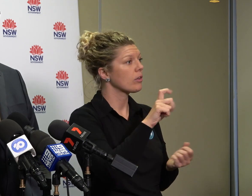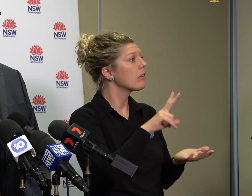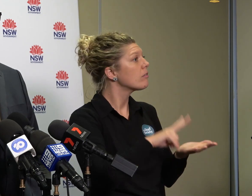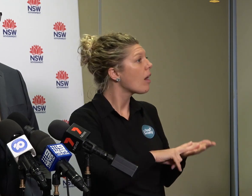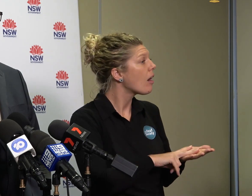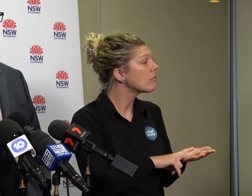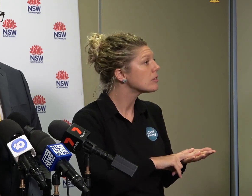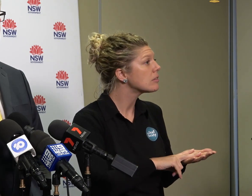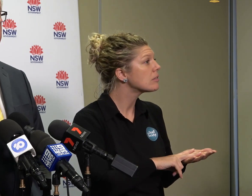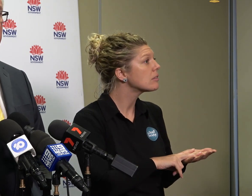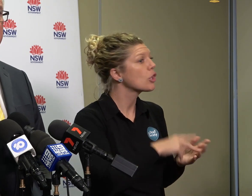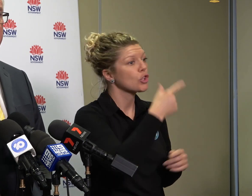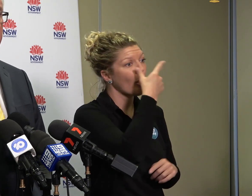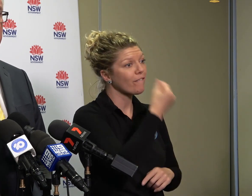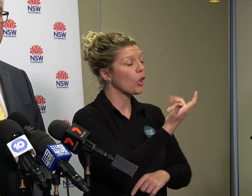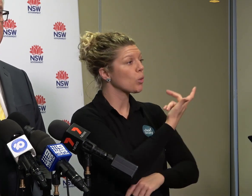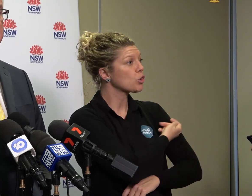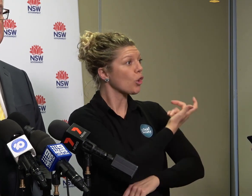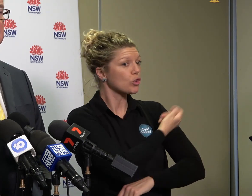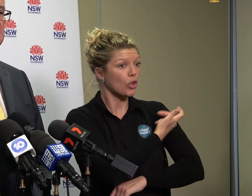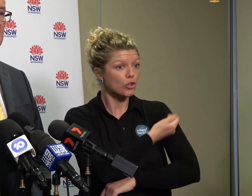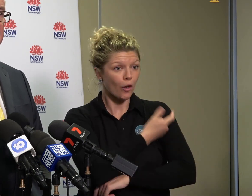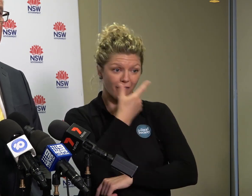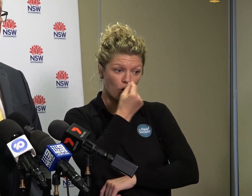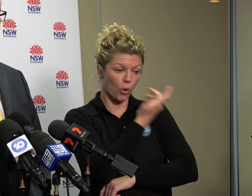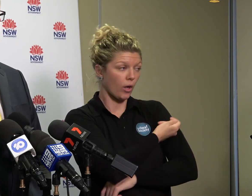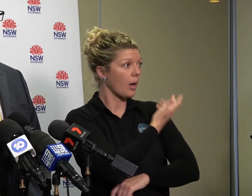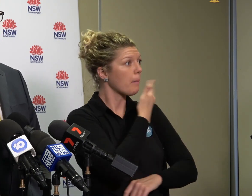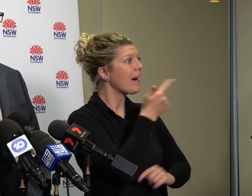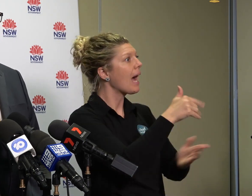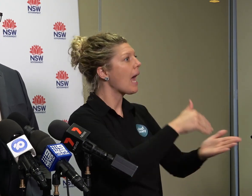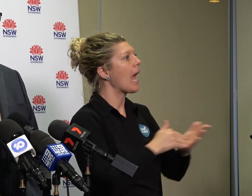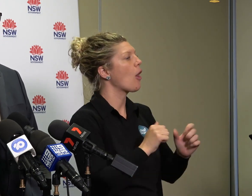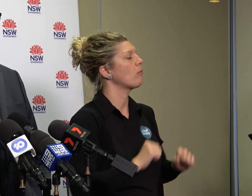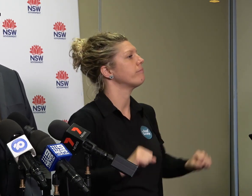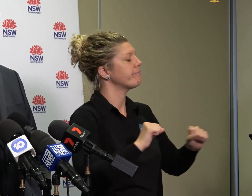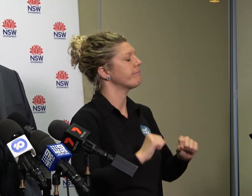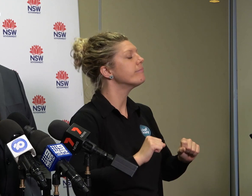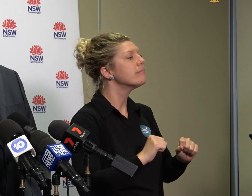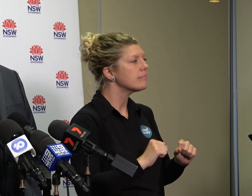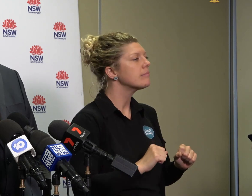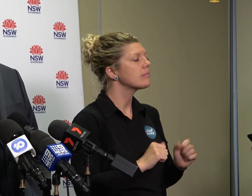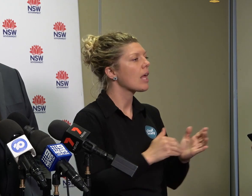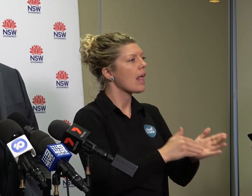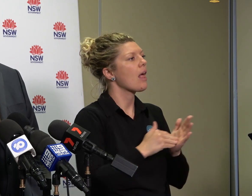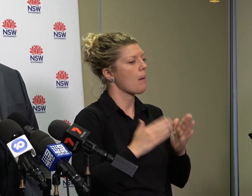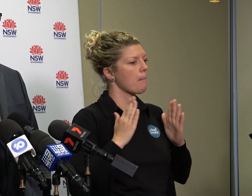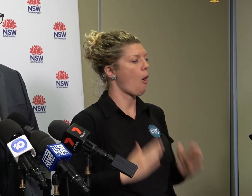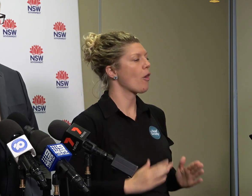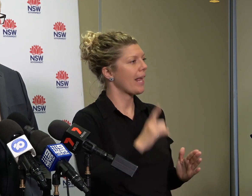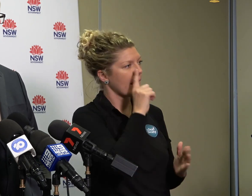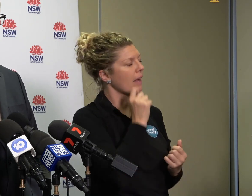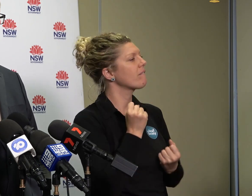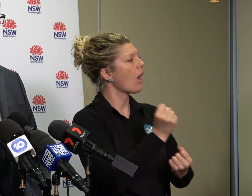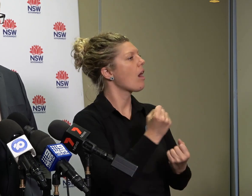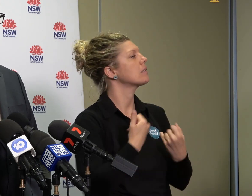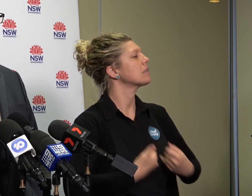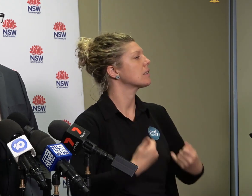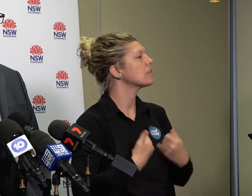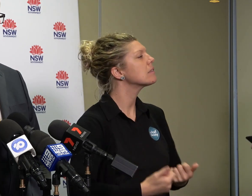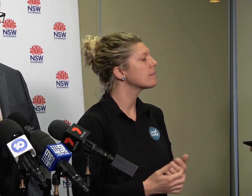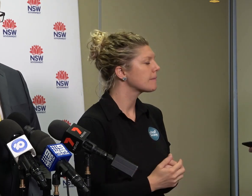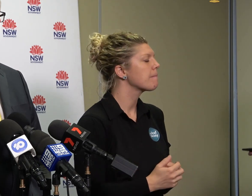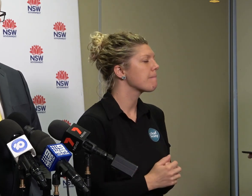COVID virus. So if you take your flu shots, in other words, have your flu shots, that's going to help your resilience to your body generally, and that would help